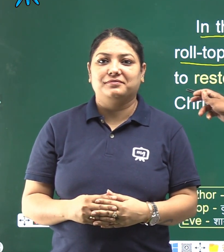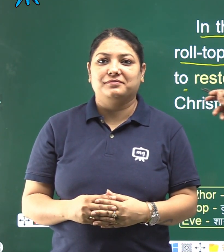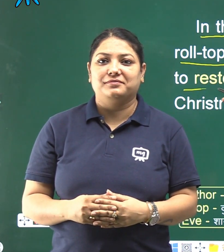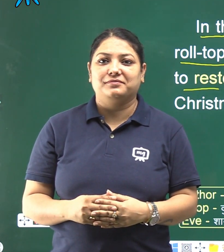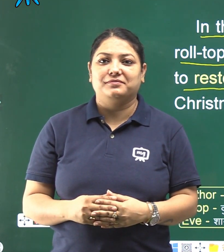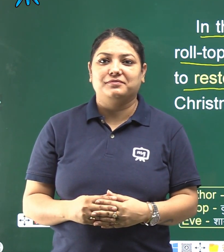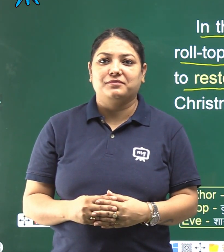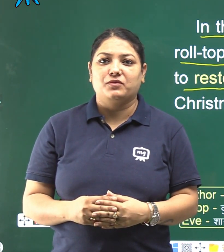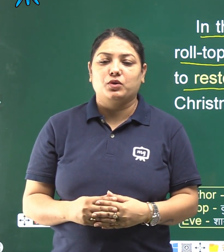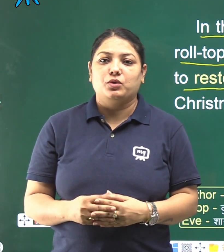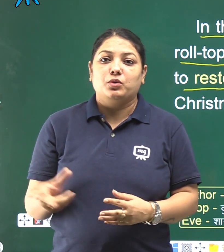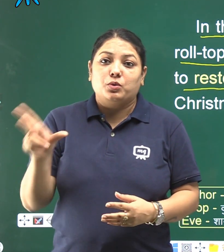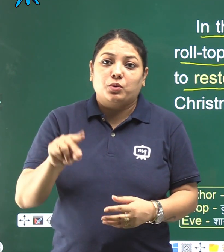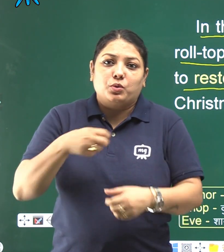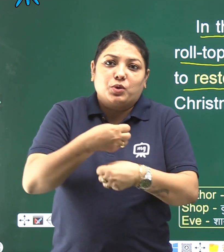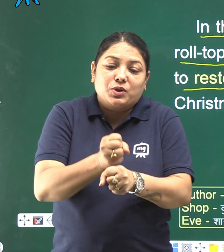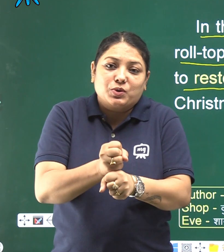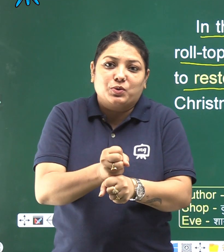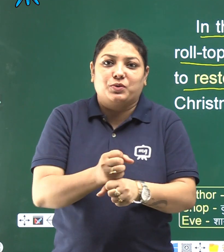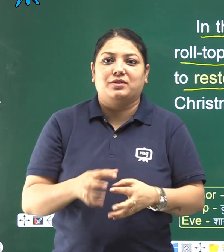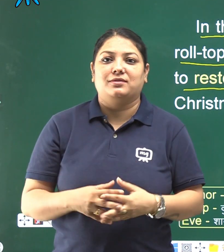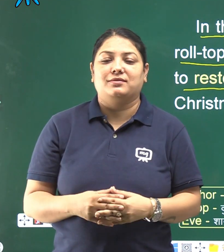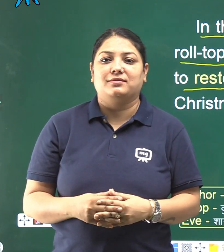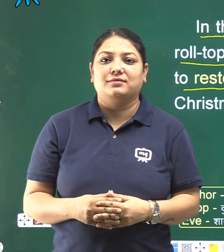to restore it,